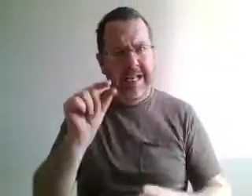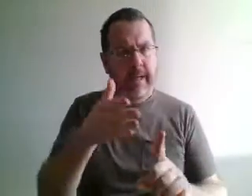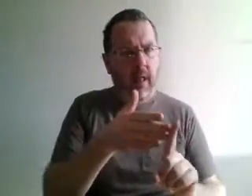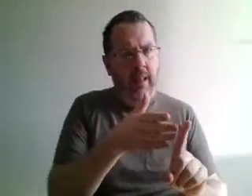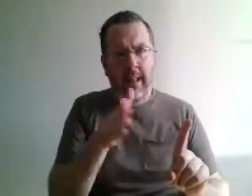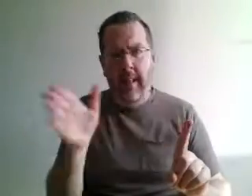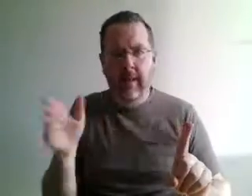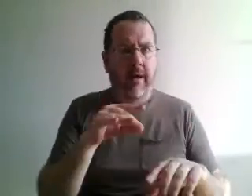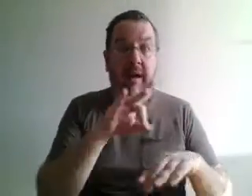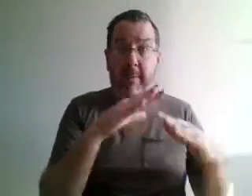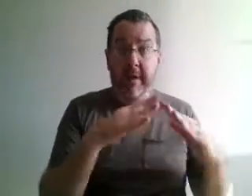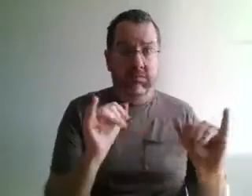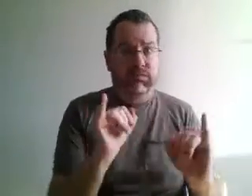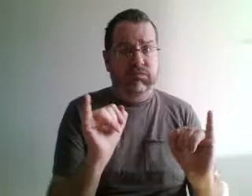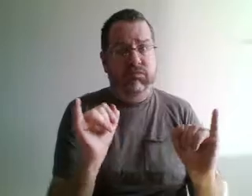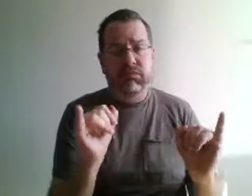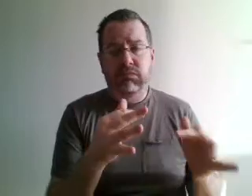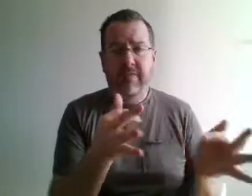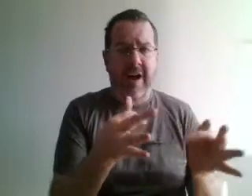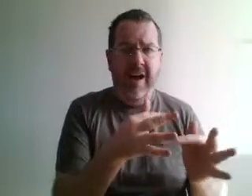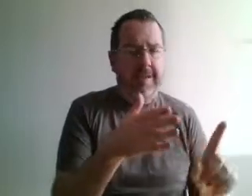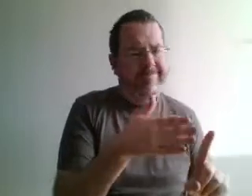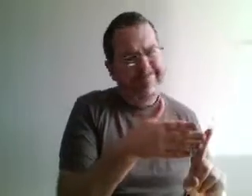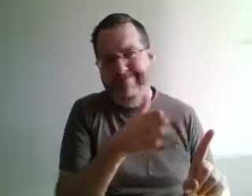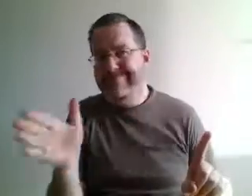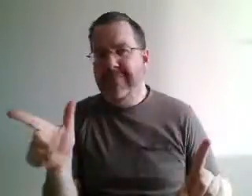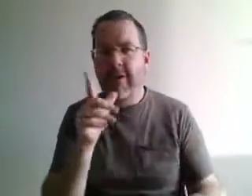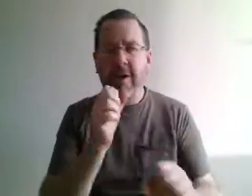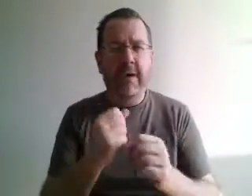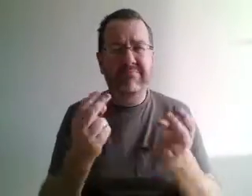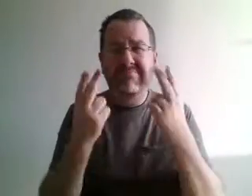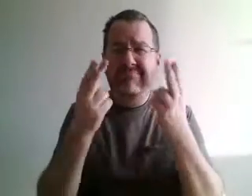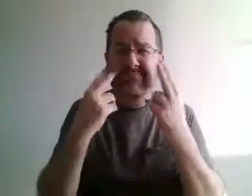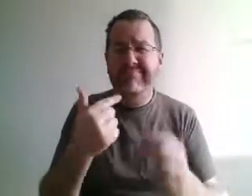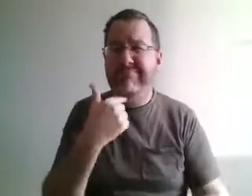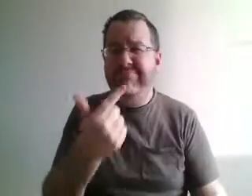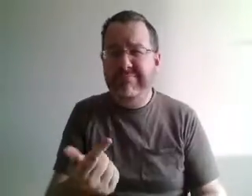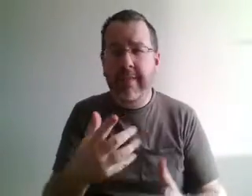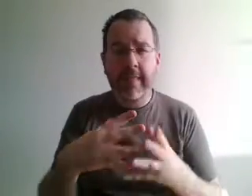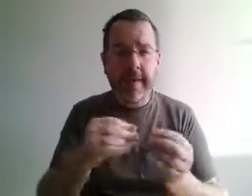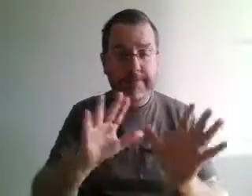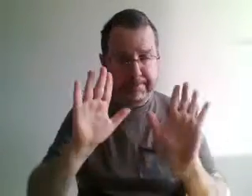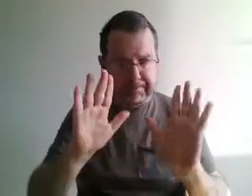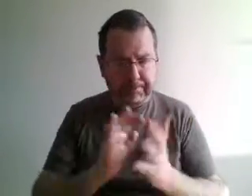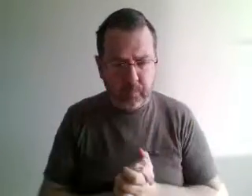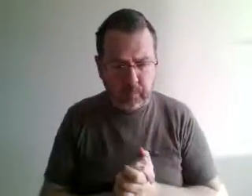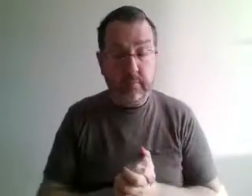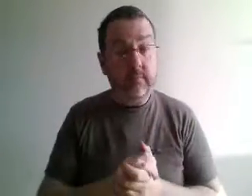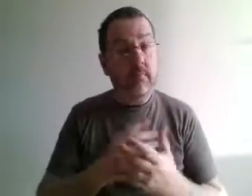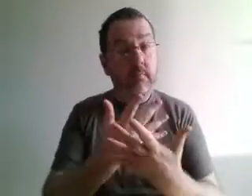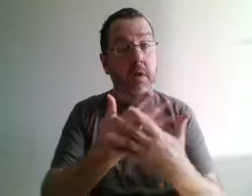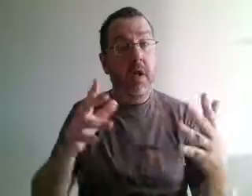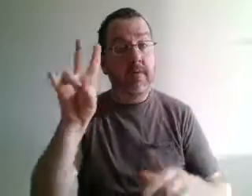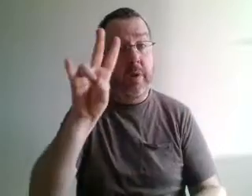some of the more mundane issues outside of hospital. And we got a lot of questions about this actually. The first time we asked people to put